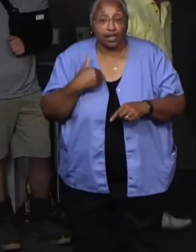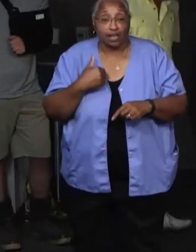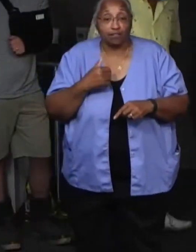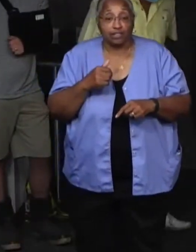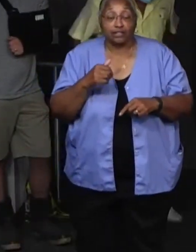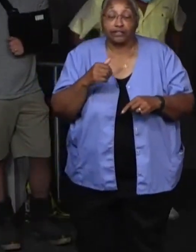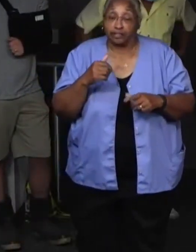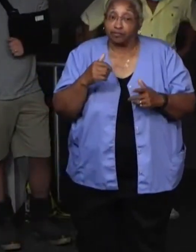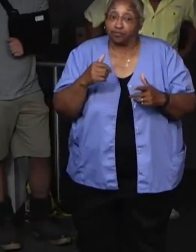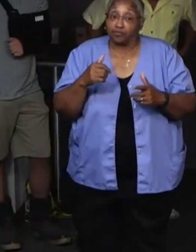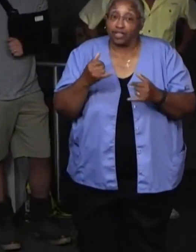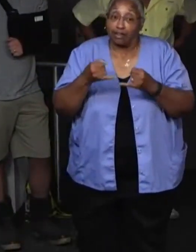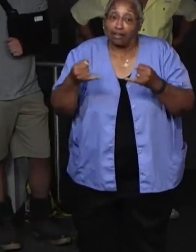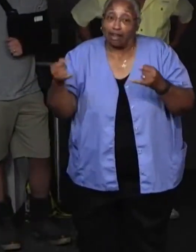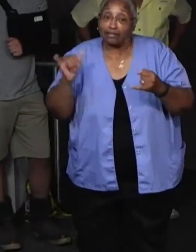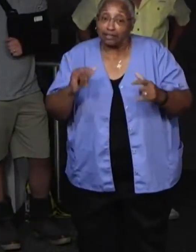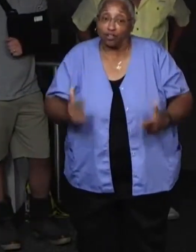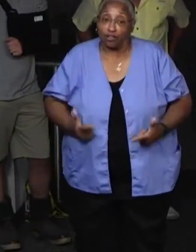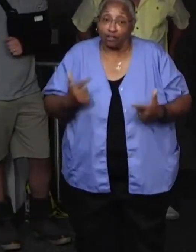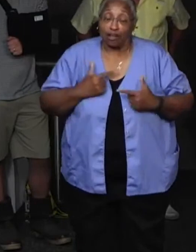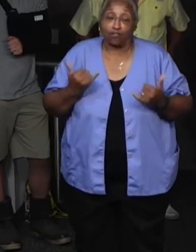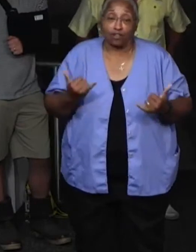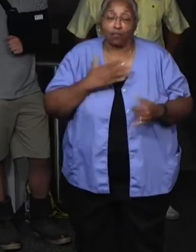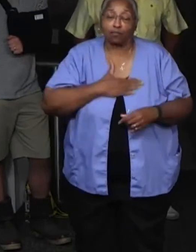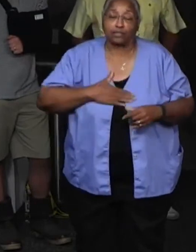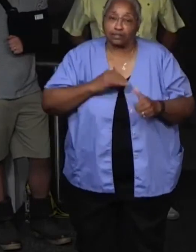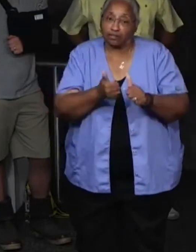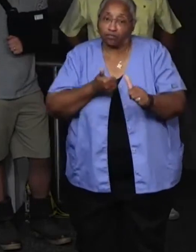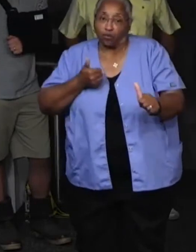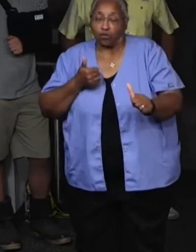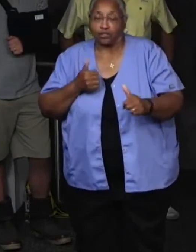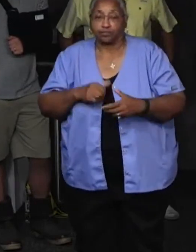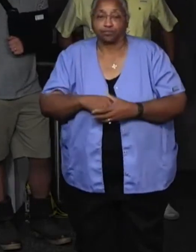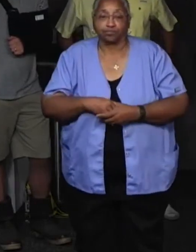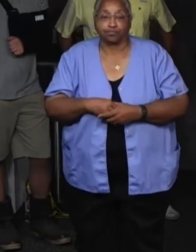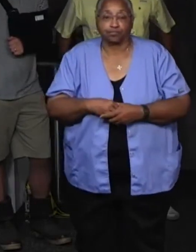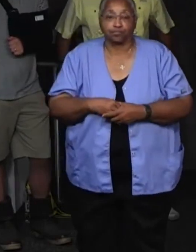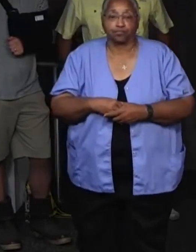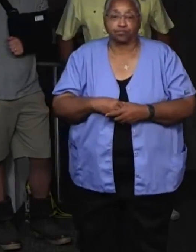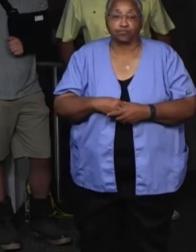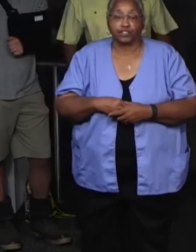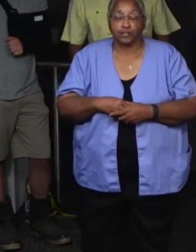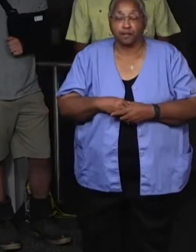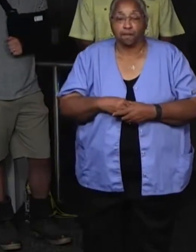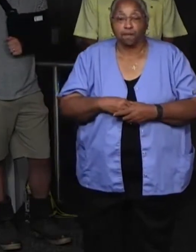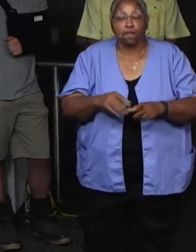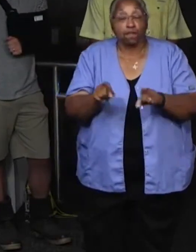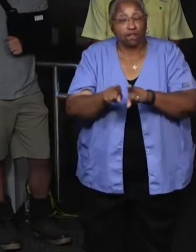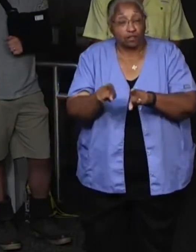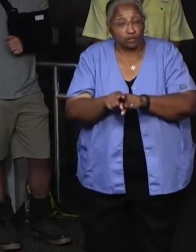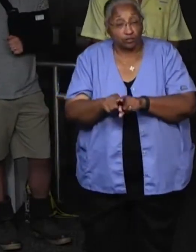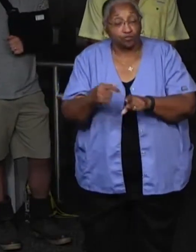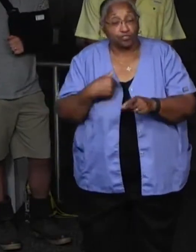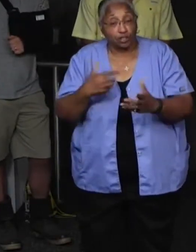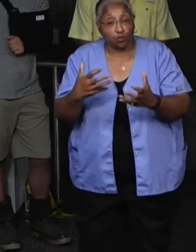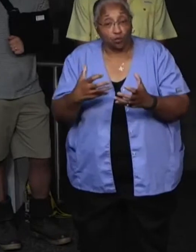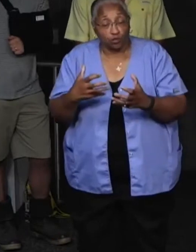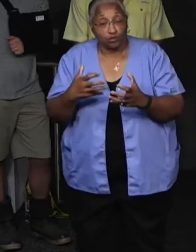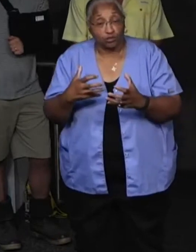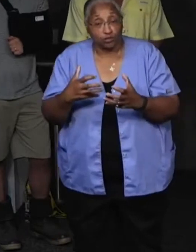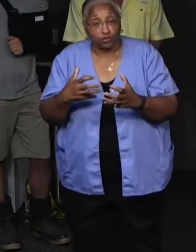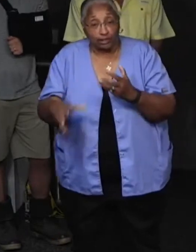lines out there. Please stay away from down power lines. And I would like to echo what the